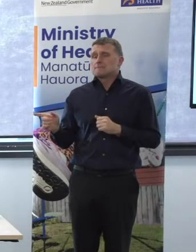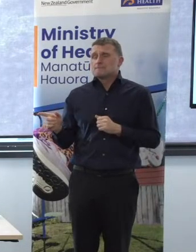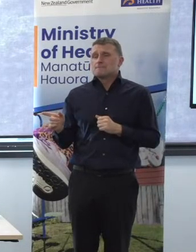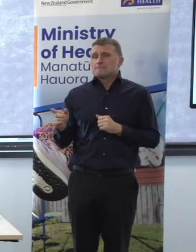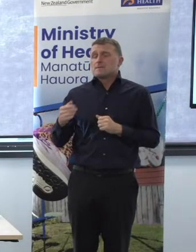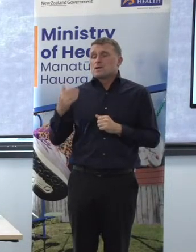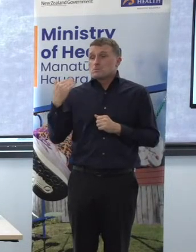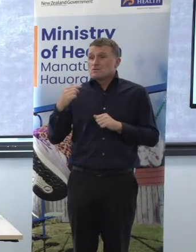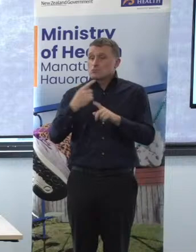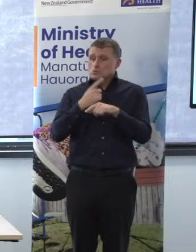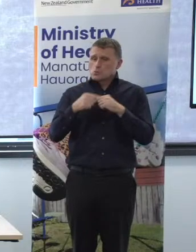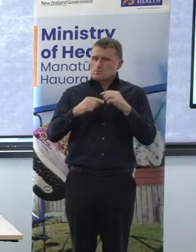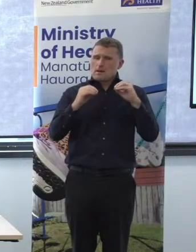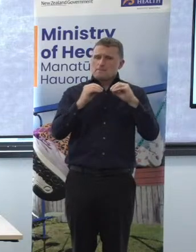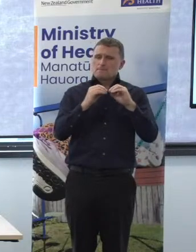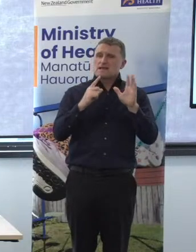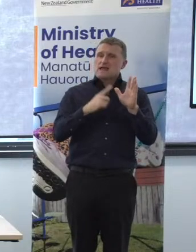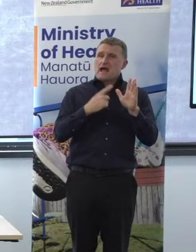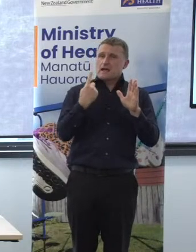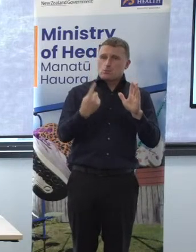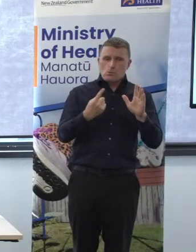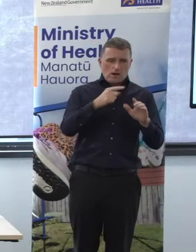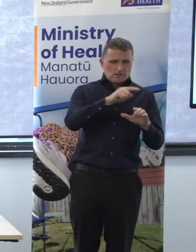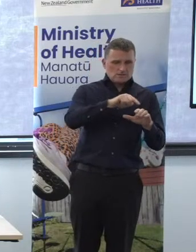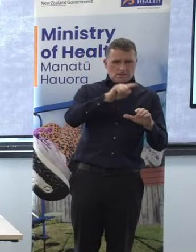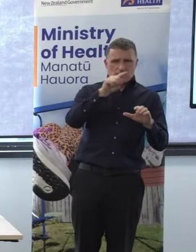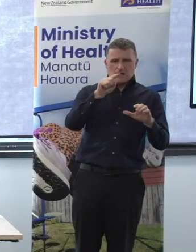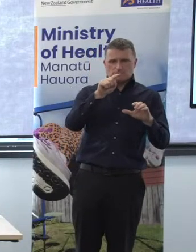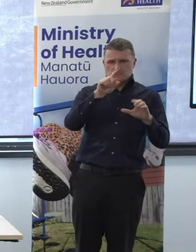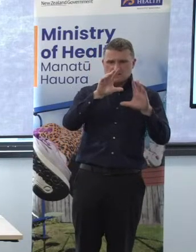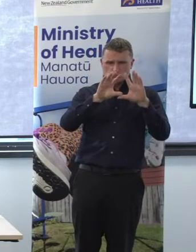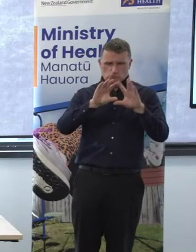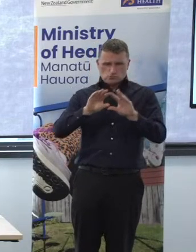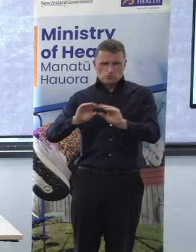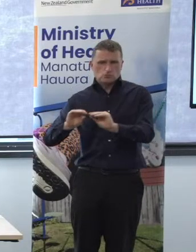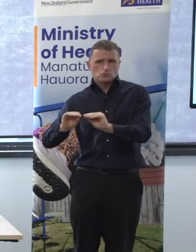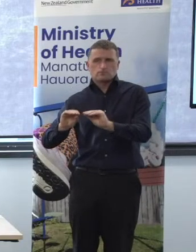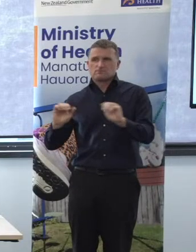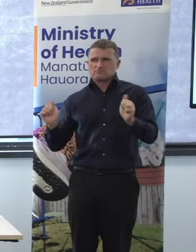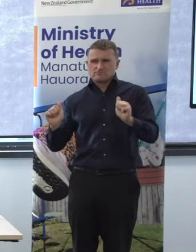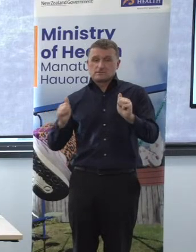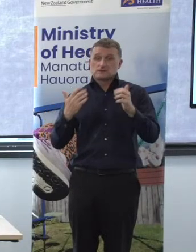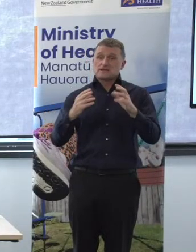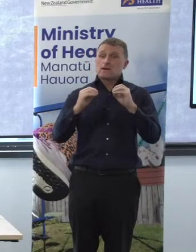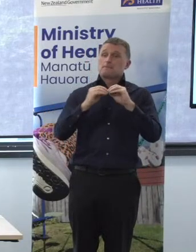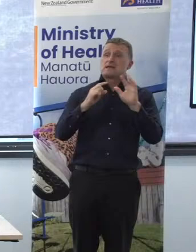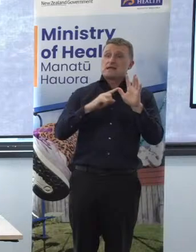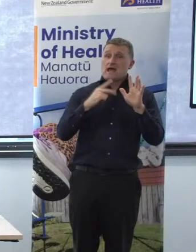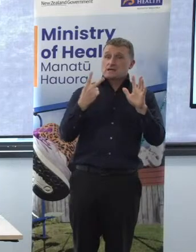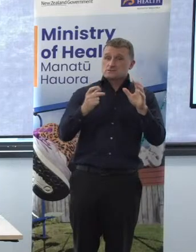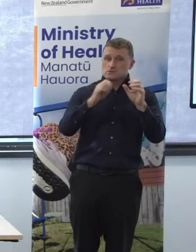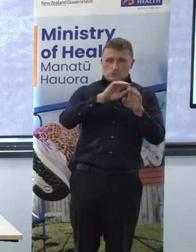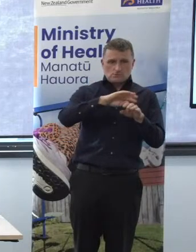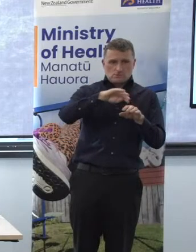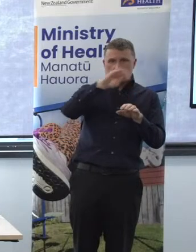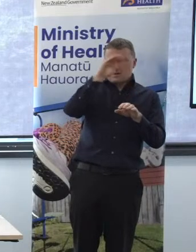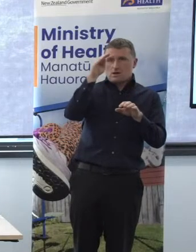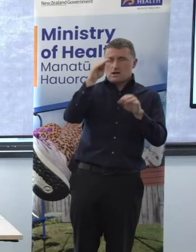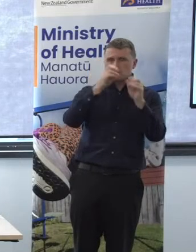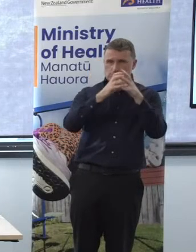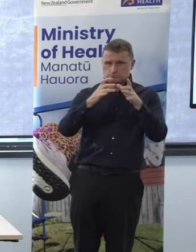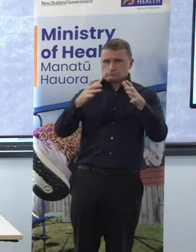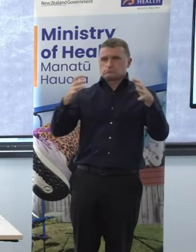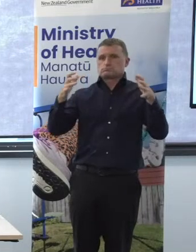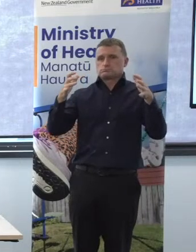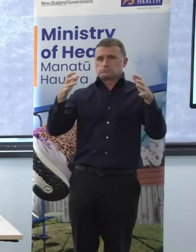obviously started with that BA1 variant, then the BA2 has been by far the most dominant through the early months of